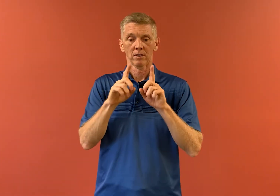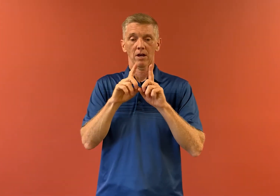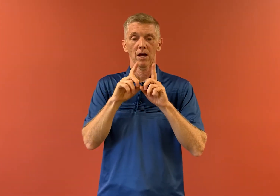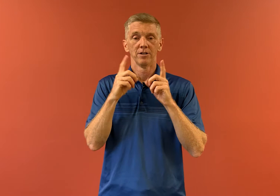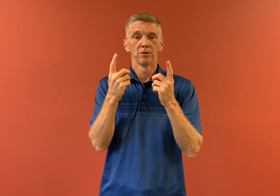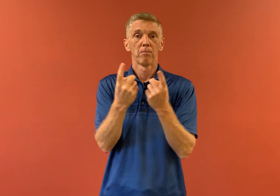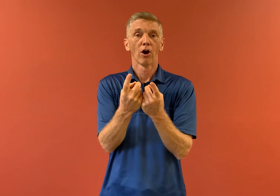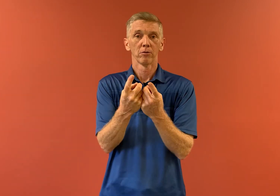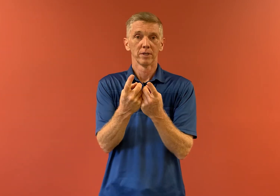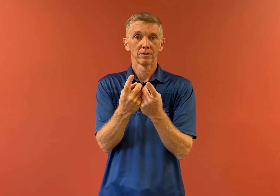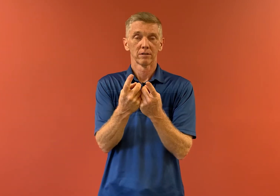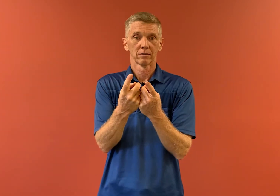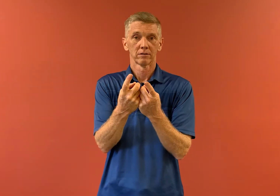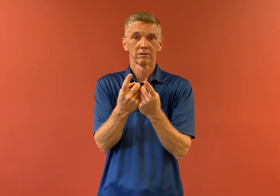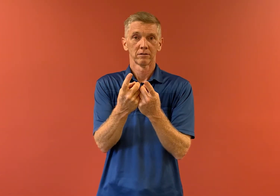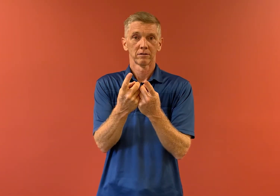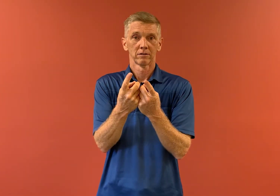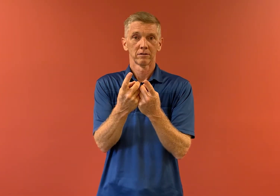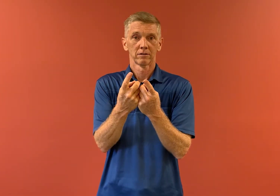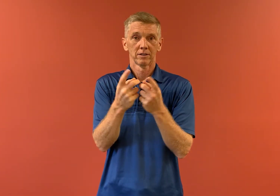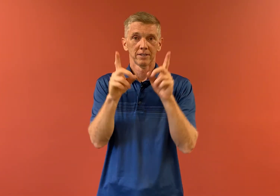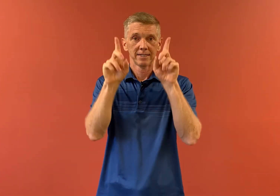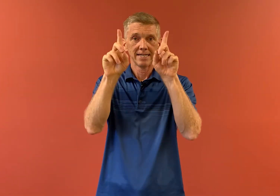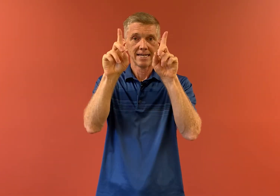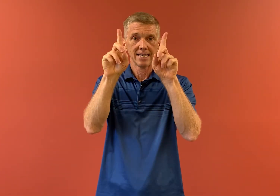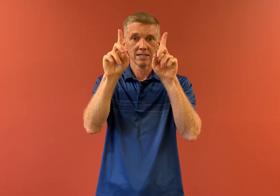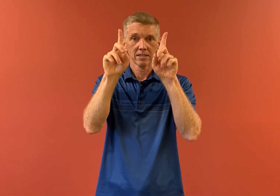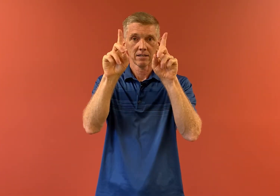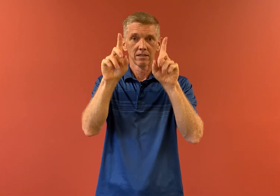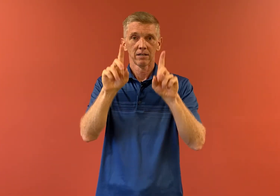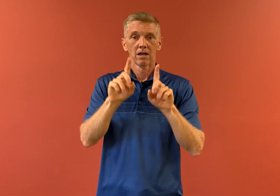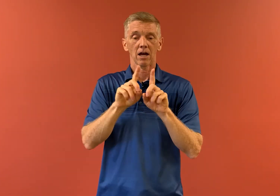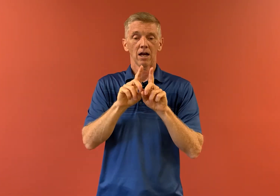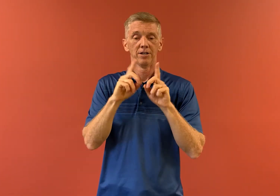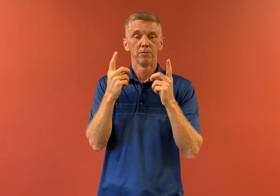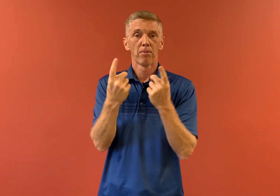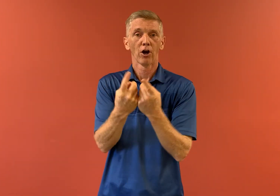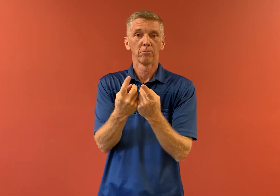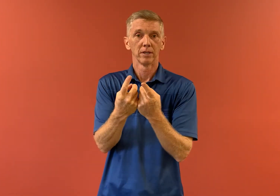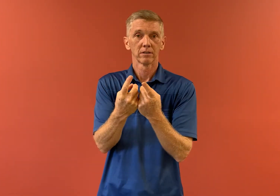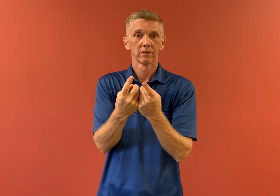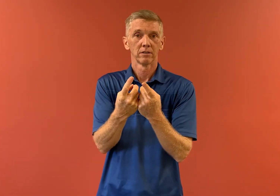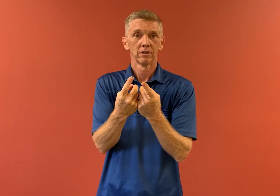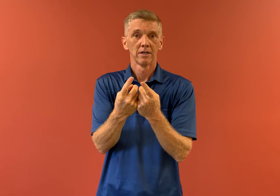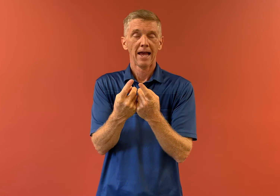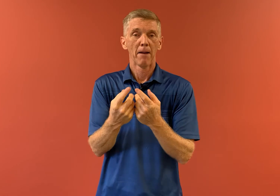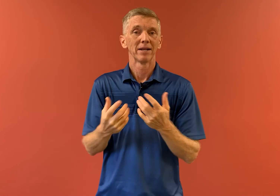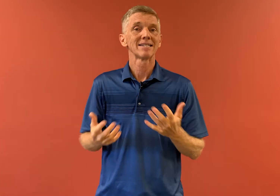A department. See D's? A department. How about a